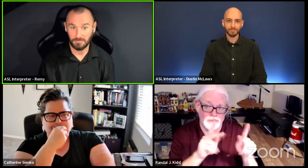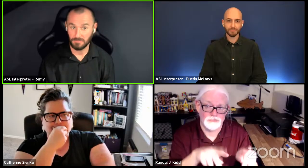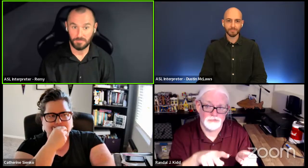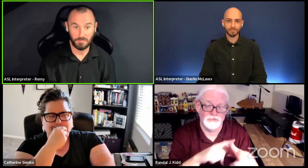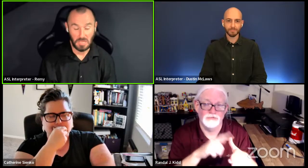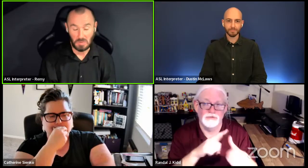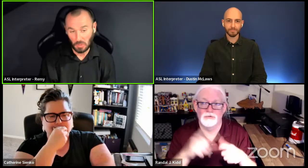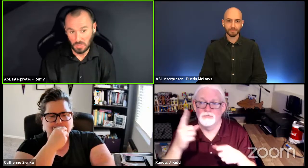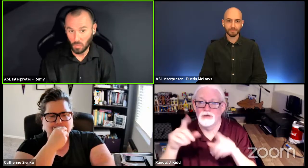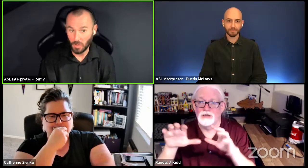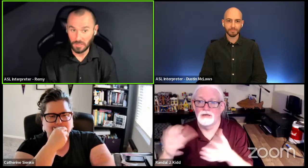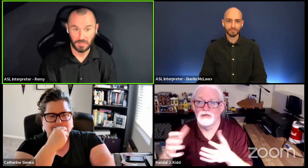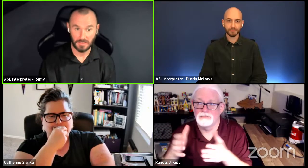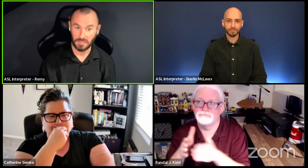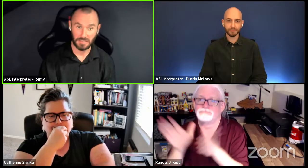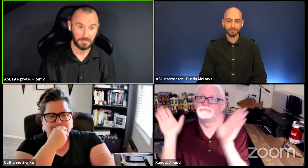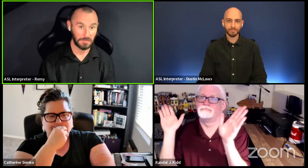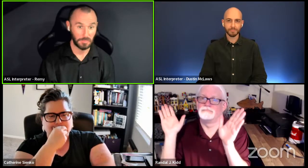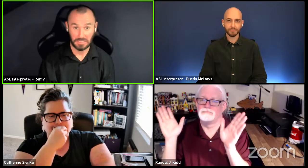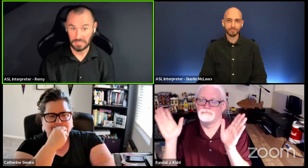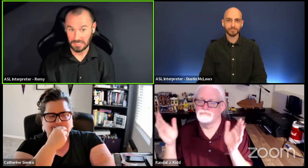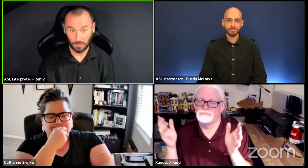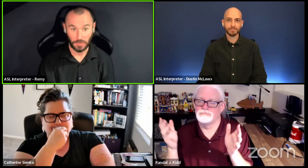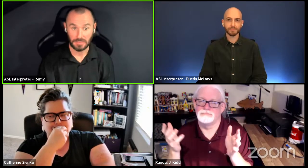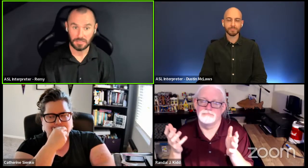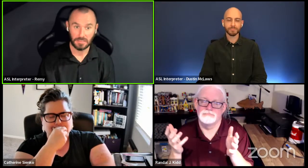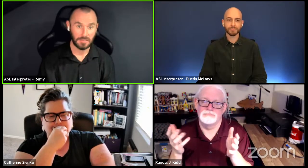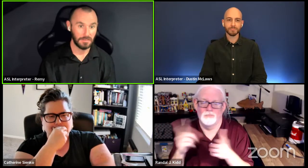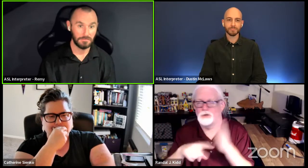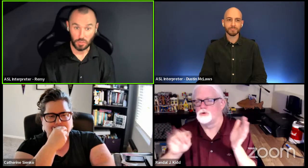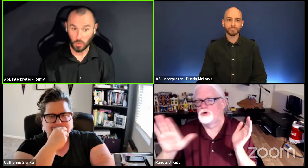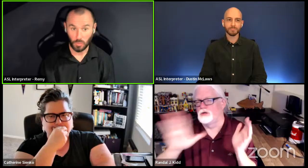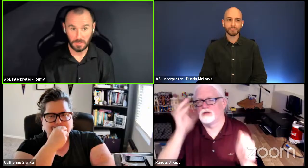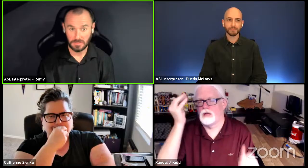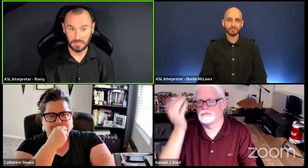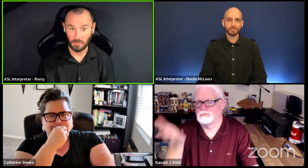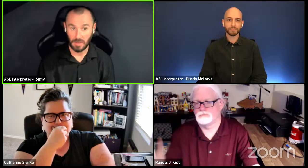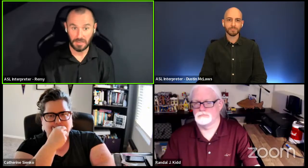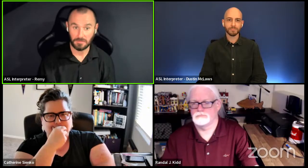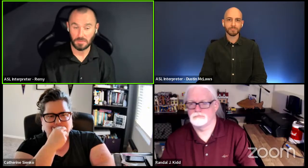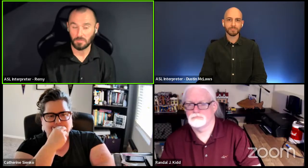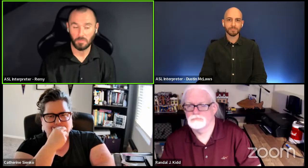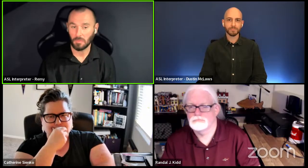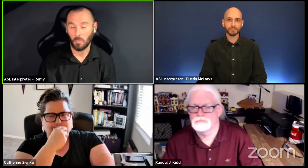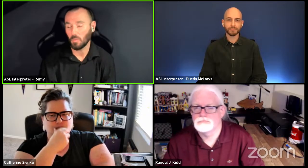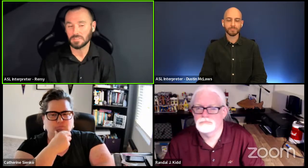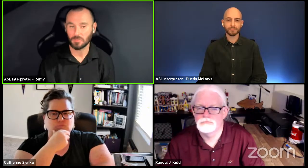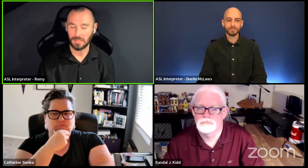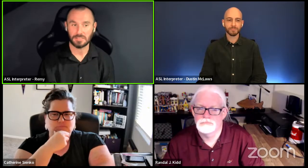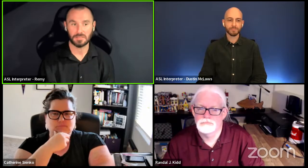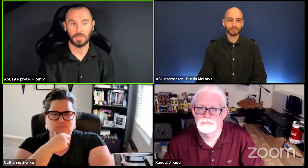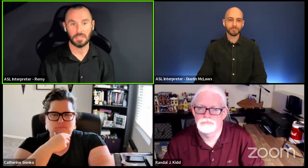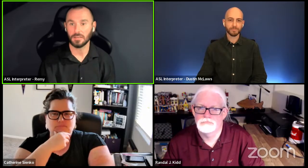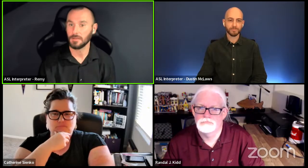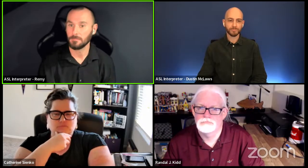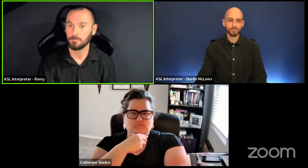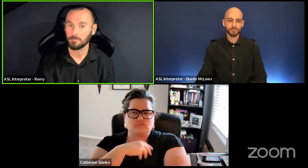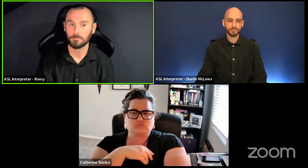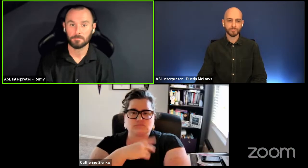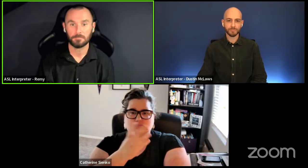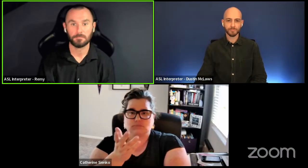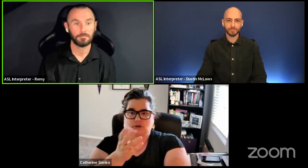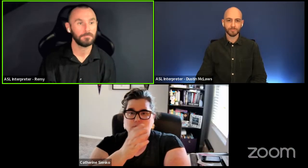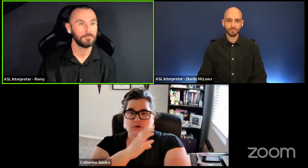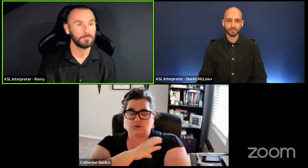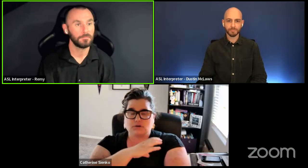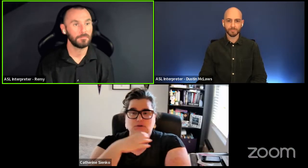an in-person one and then a completely separate virtual one statewide. What's everybody else's opinion?